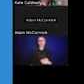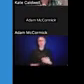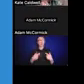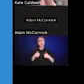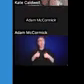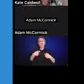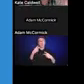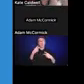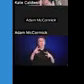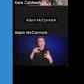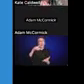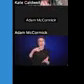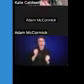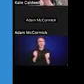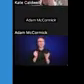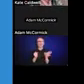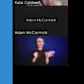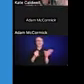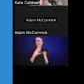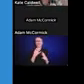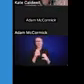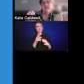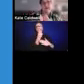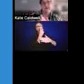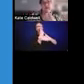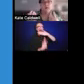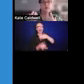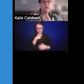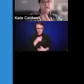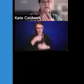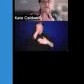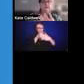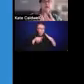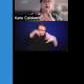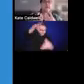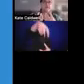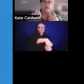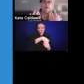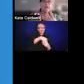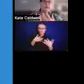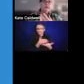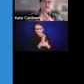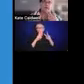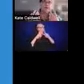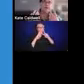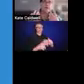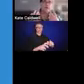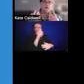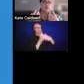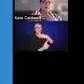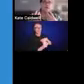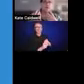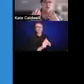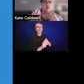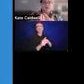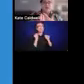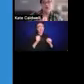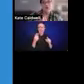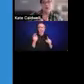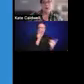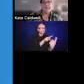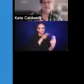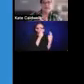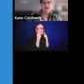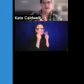this can be a really beautiful method of embedding yourself within the communities, in order to